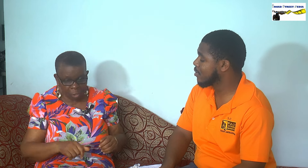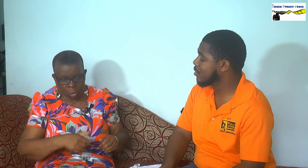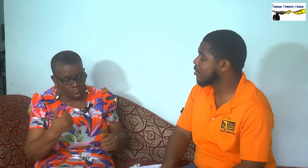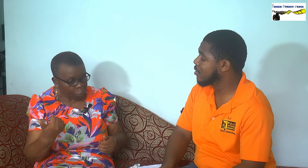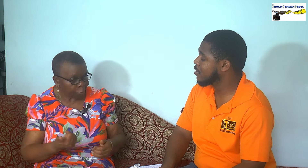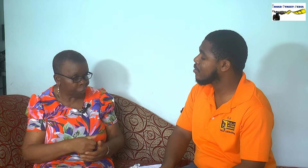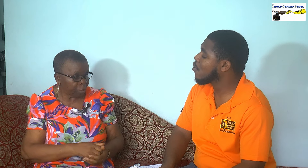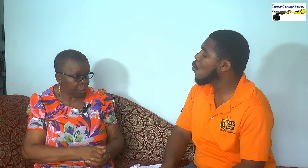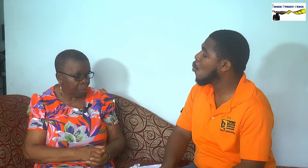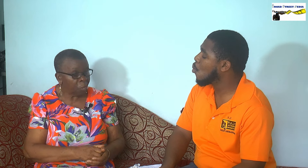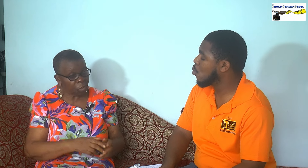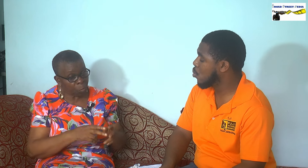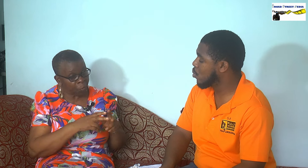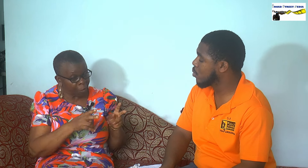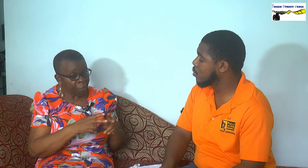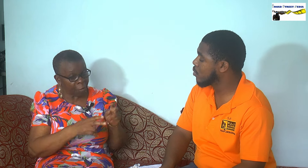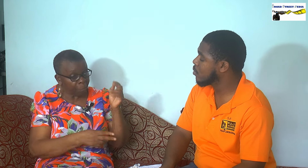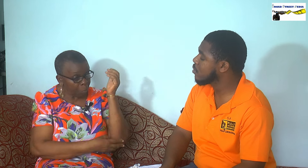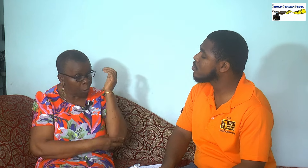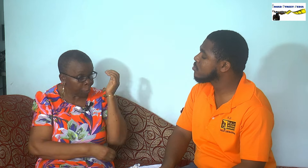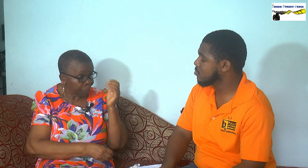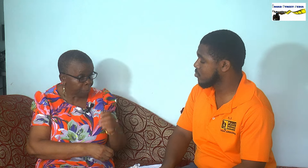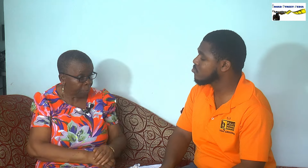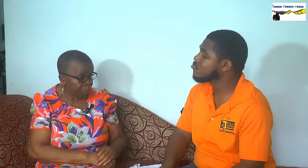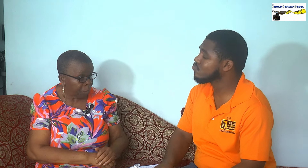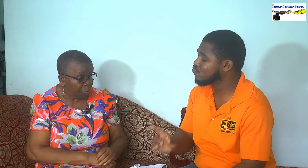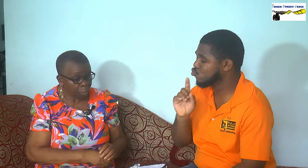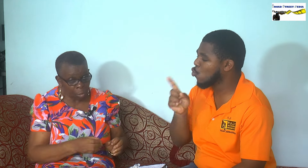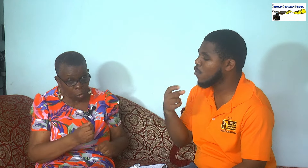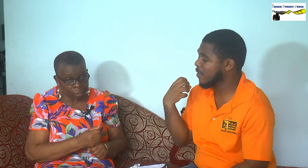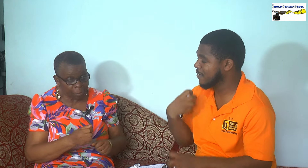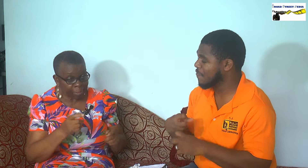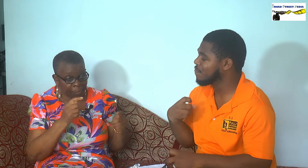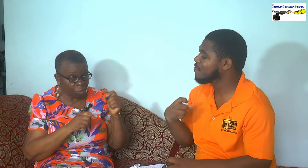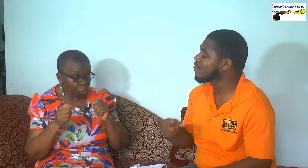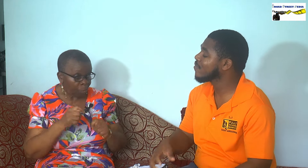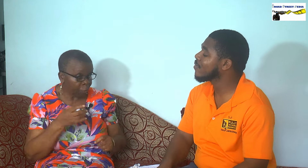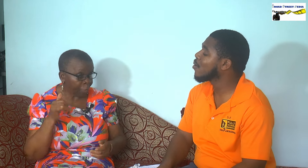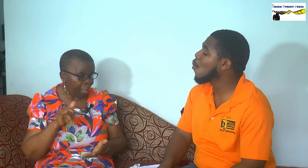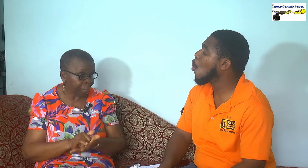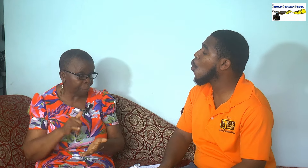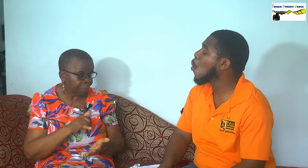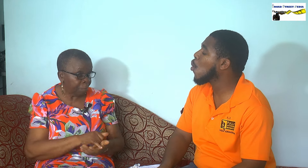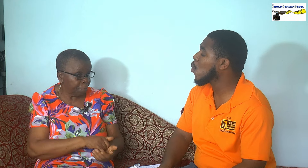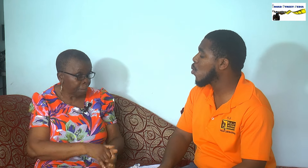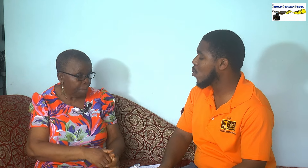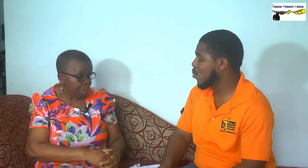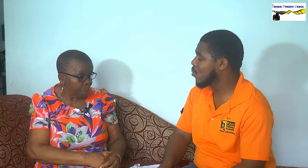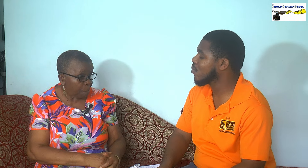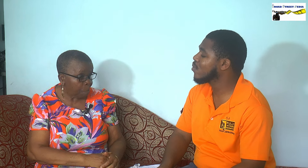not others? Well, some were very, very poor. So I got myself in trouble for that.